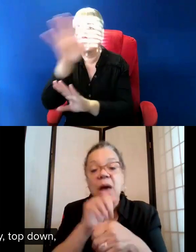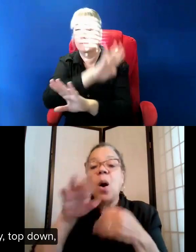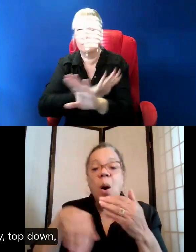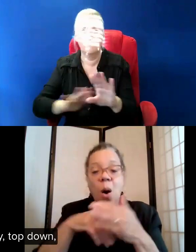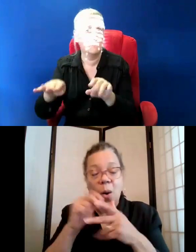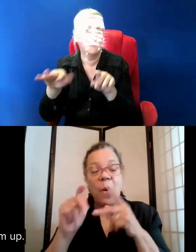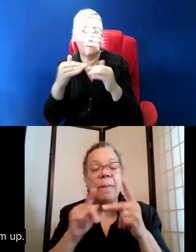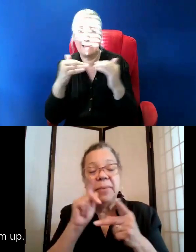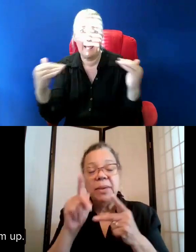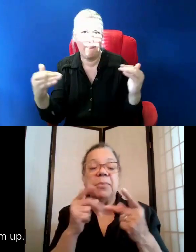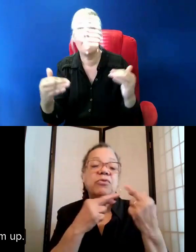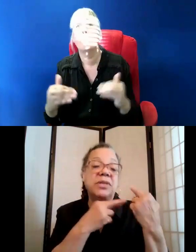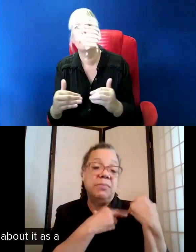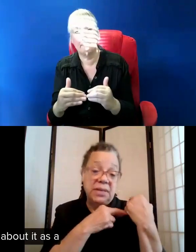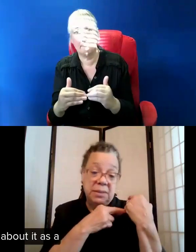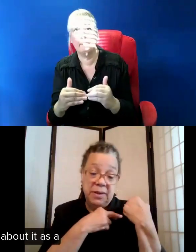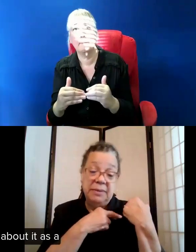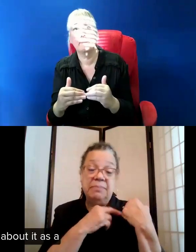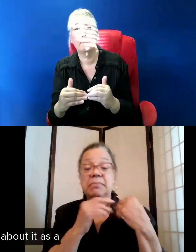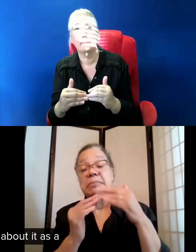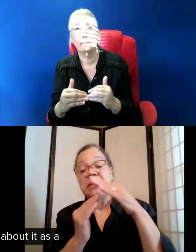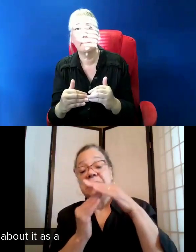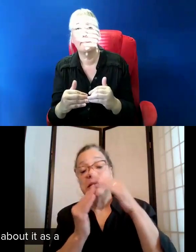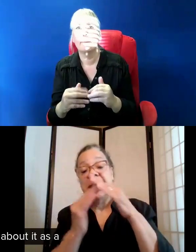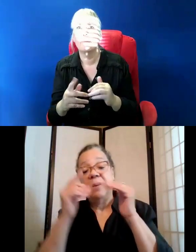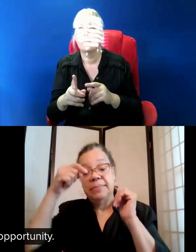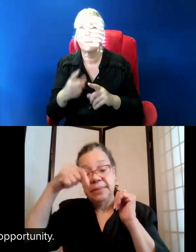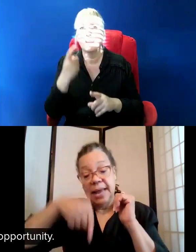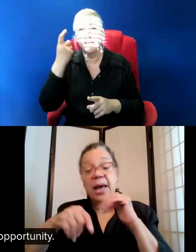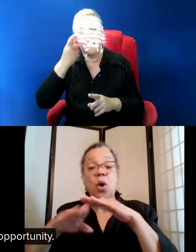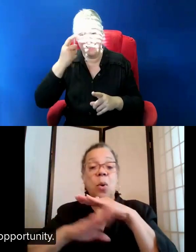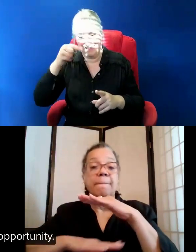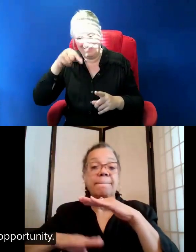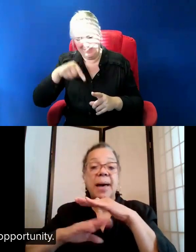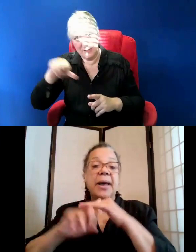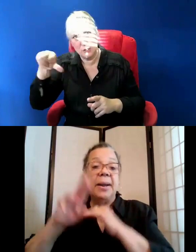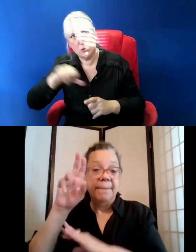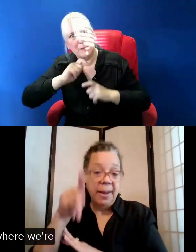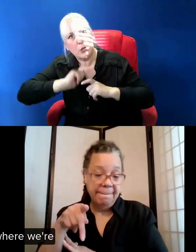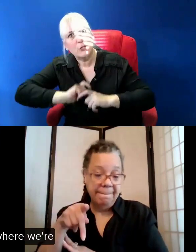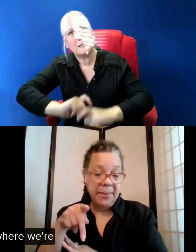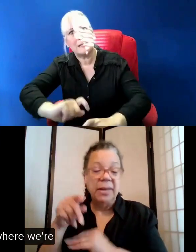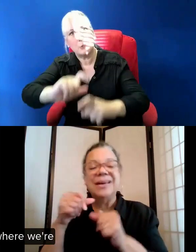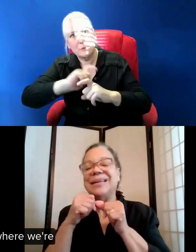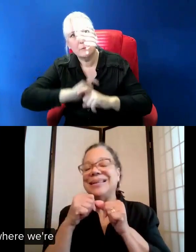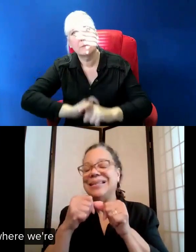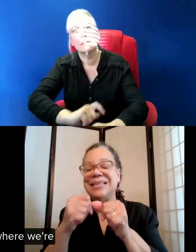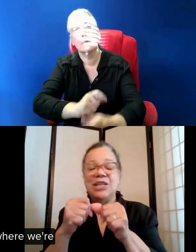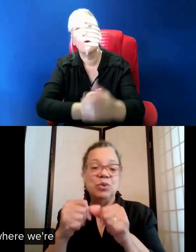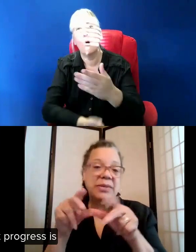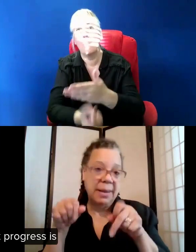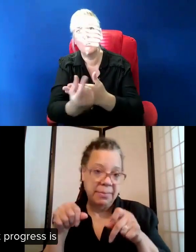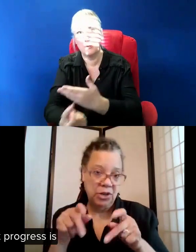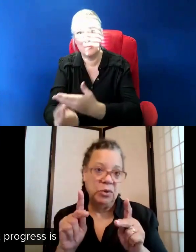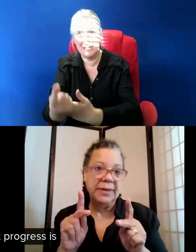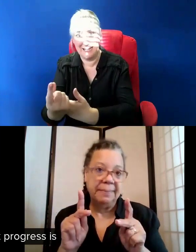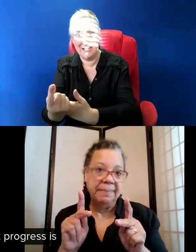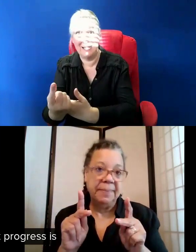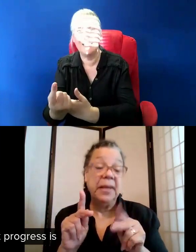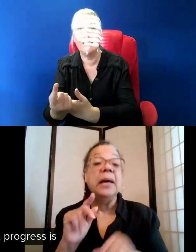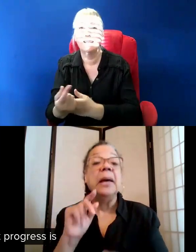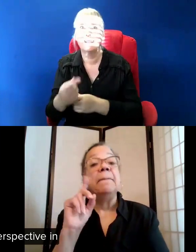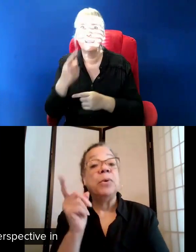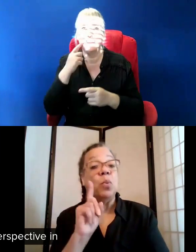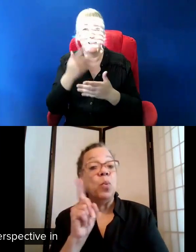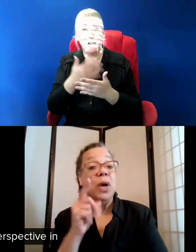responsibility, top down, bottom up, and thinking about it as a continuous opportunity. But I think where we're seeing great